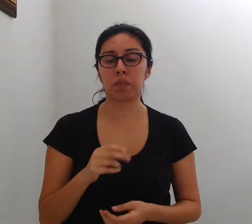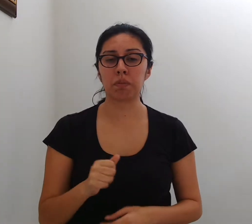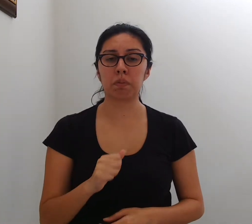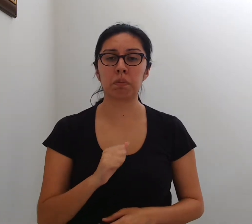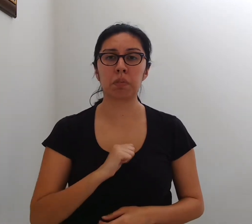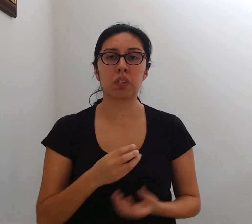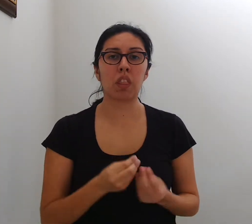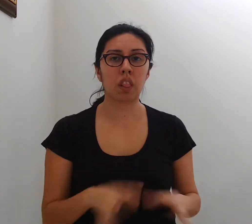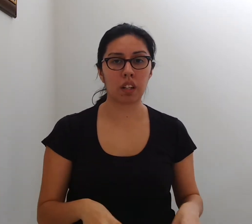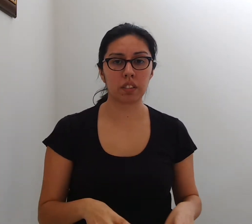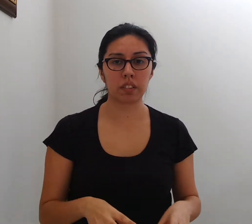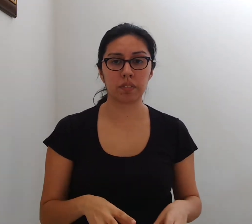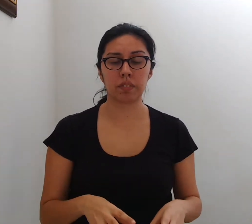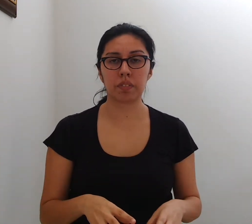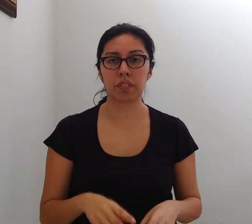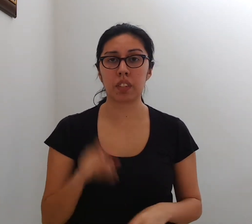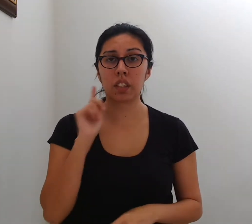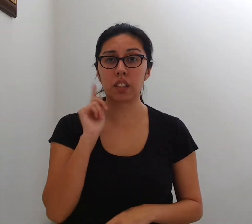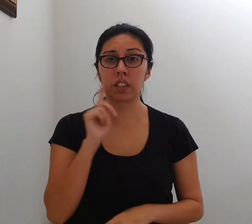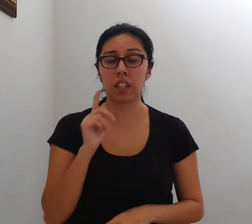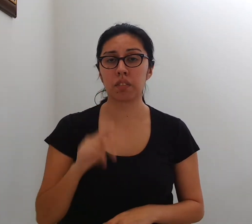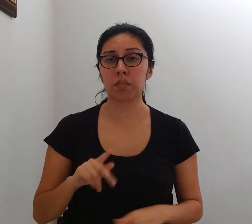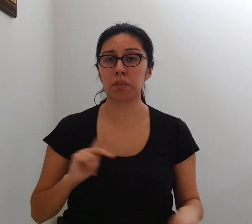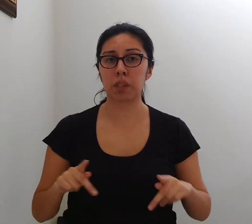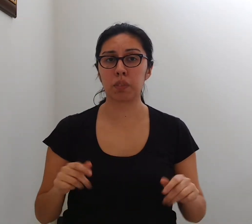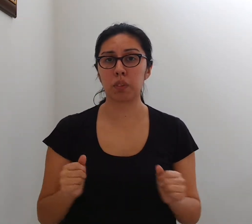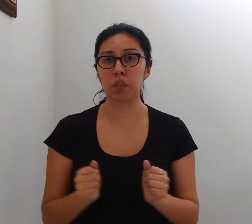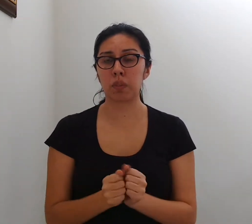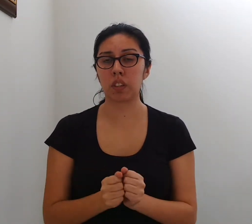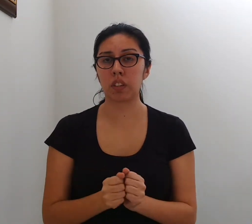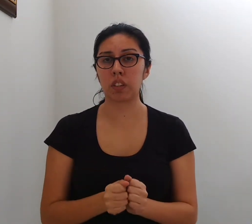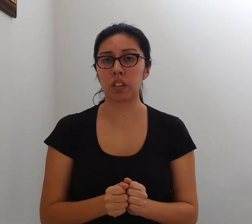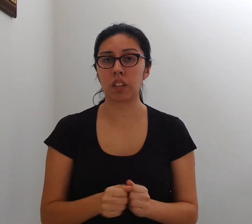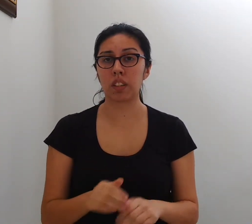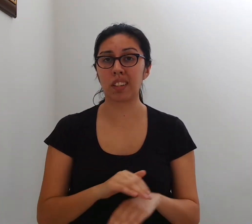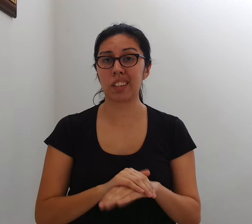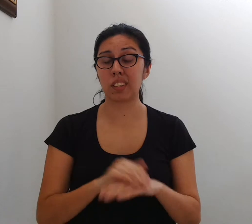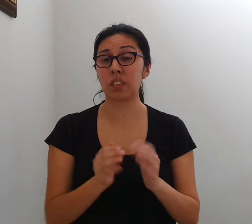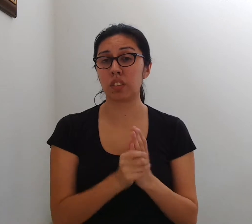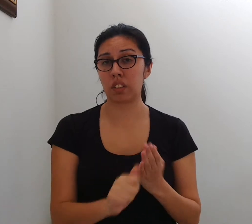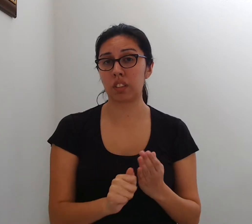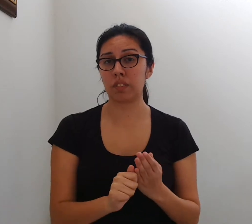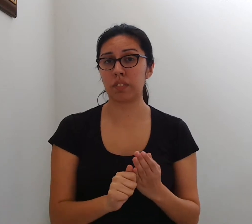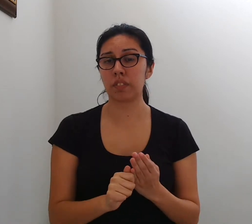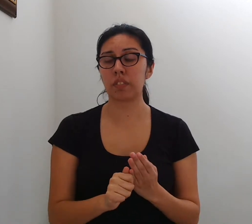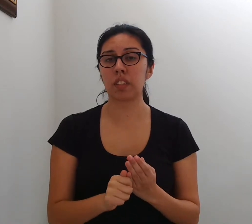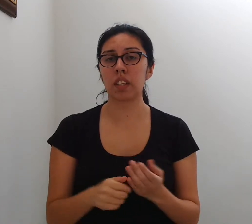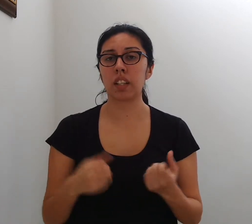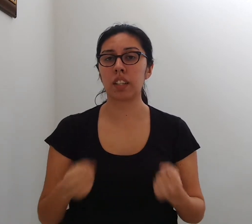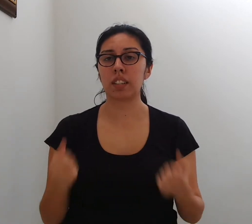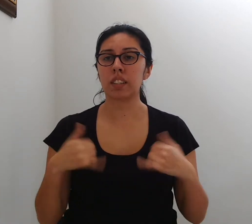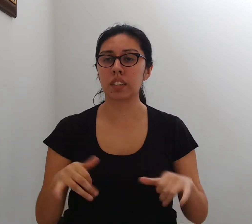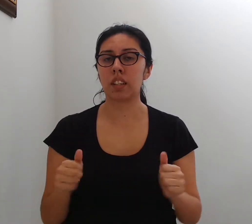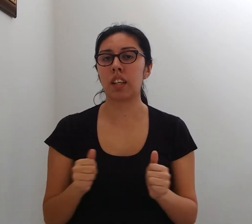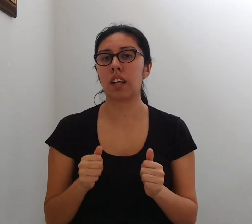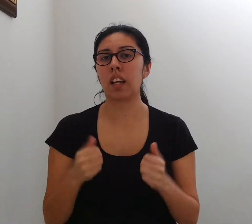setting, who might have difficulty with the common idioms of English language, it may be necessary